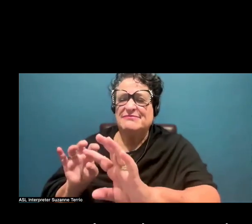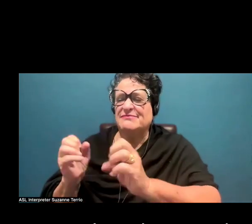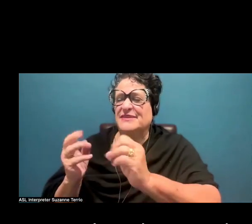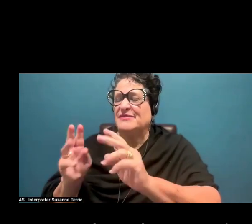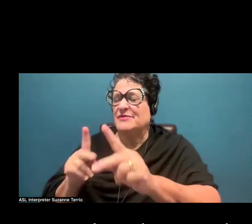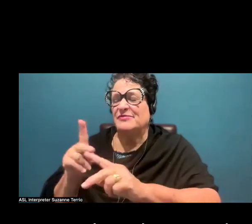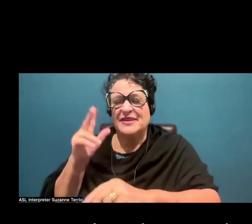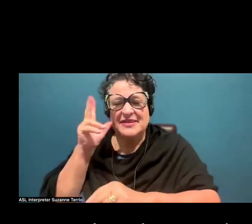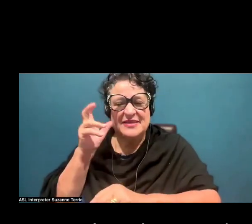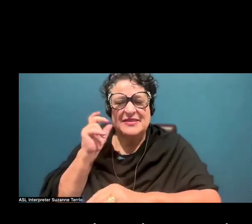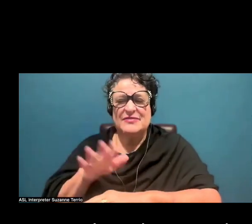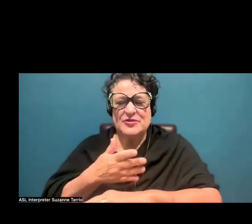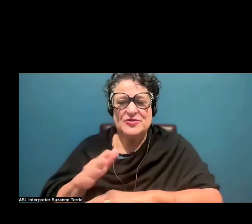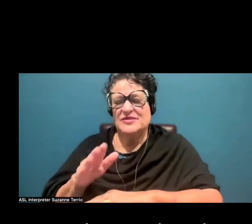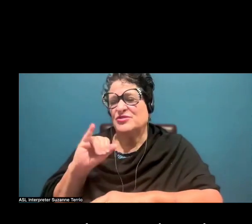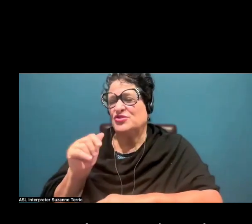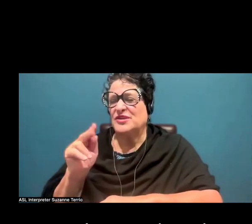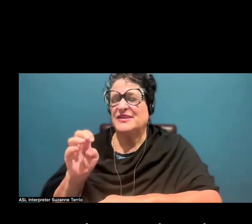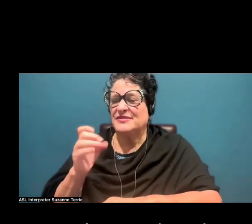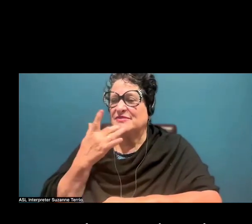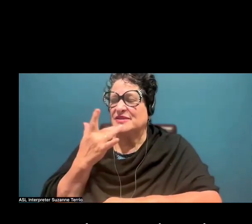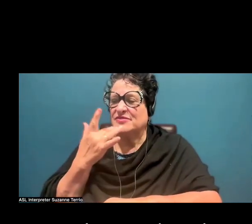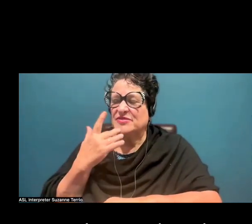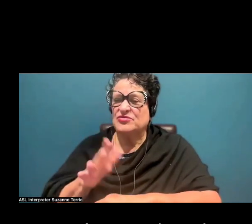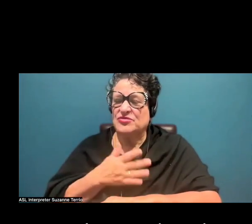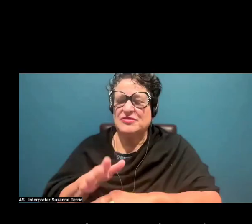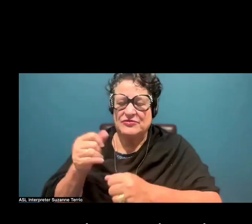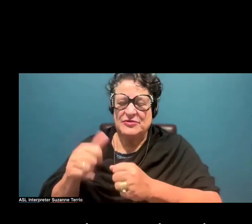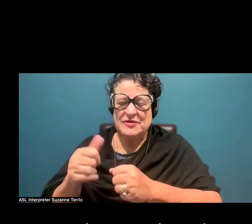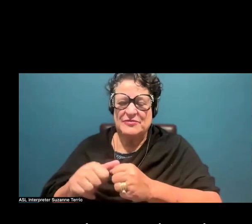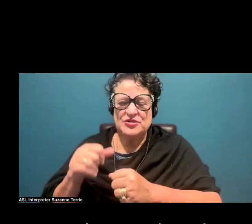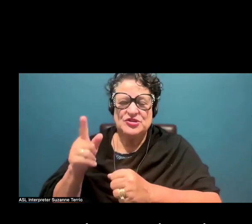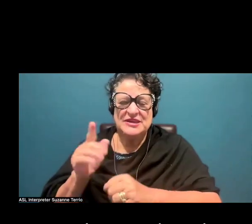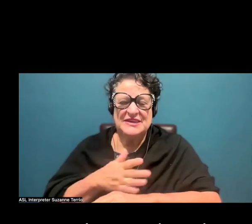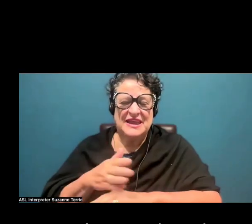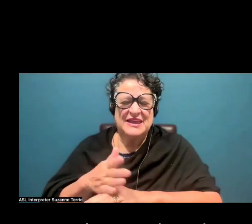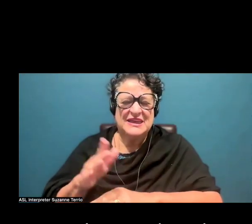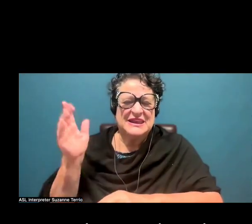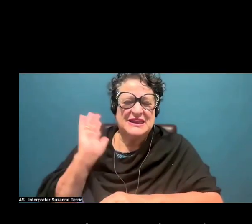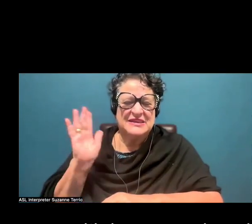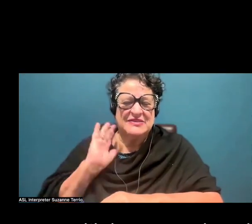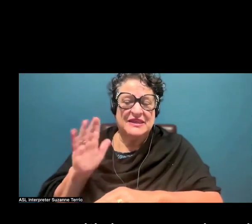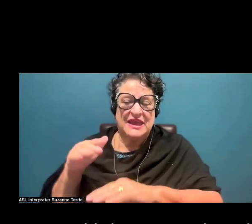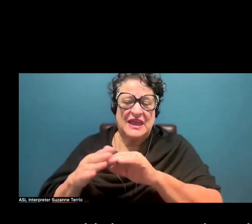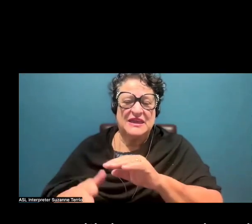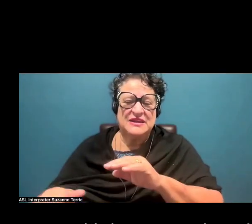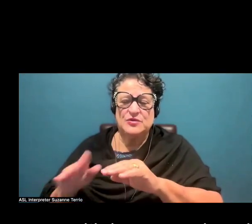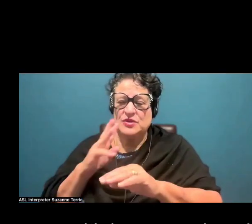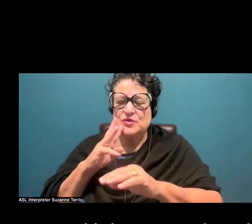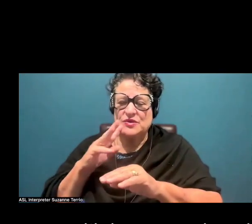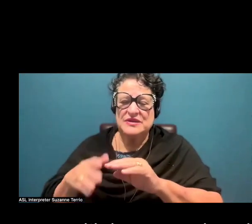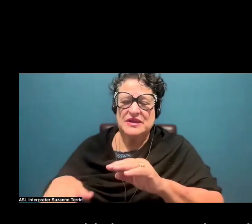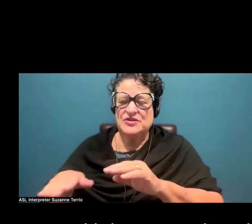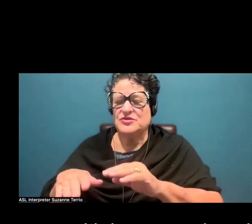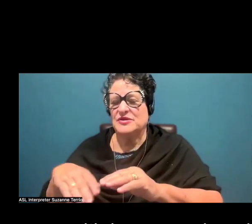on the wind, Jane's favorite song. I remember she sang it that day in the canyon, stood there by the water's edge with her eyes closed as her